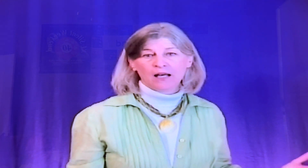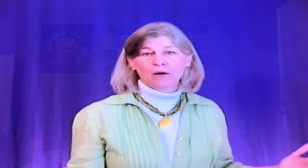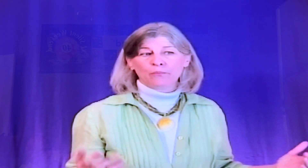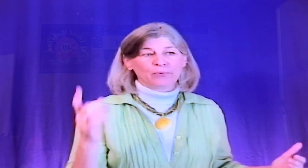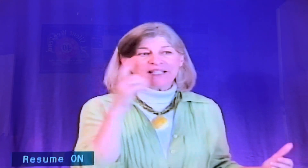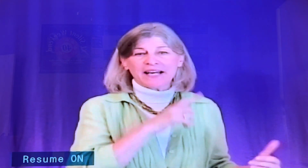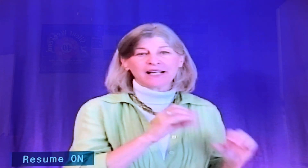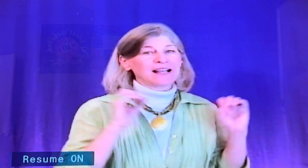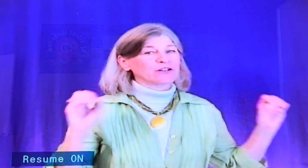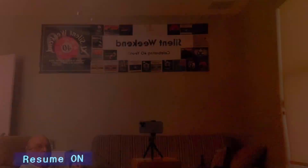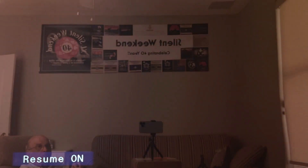pretending that